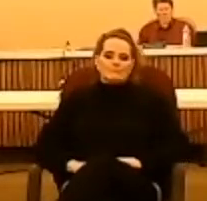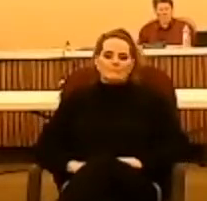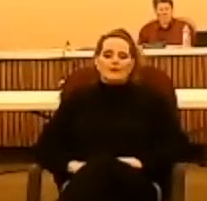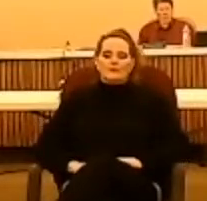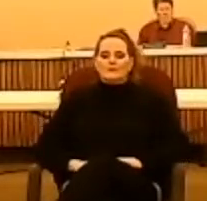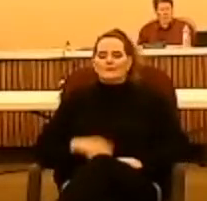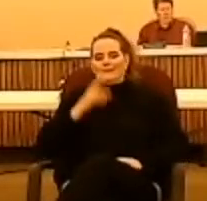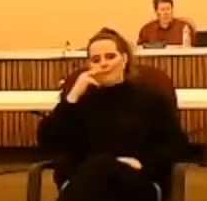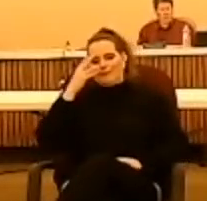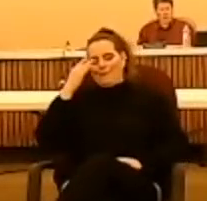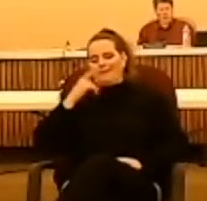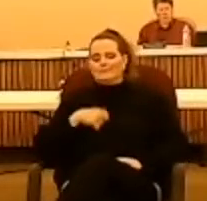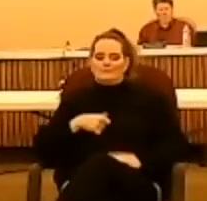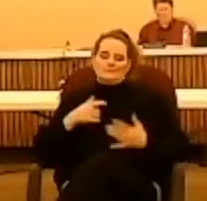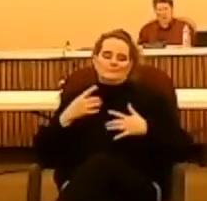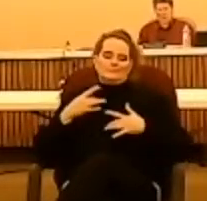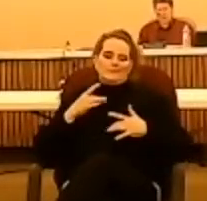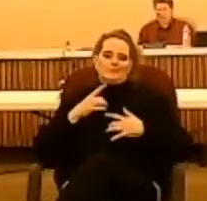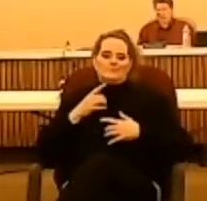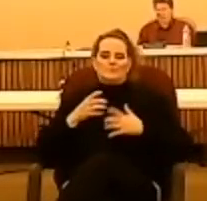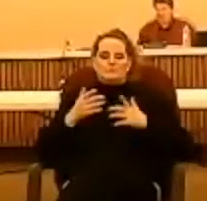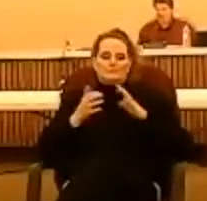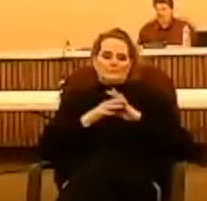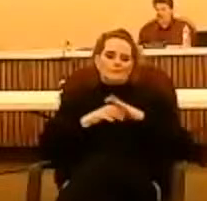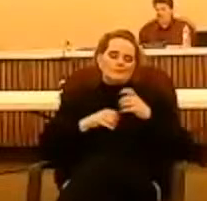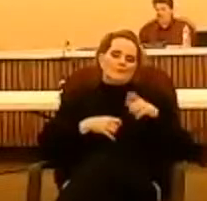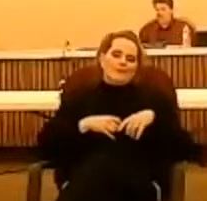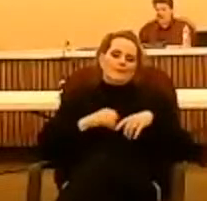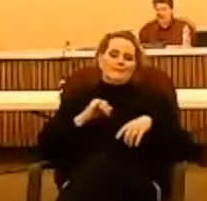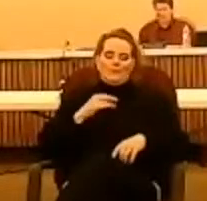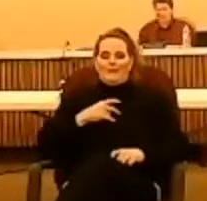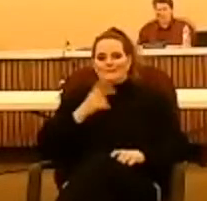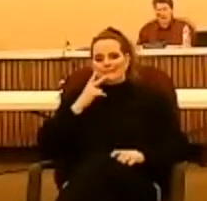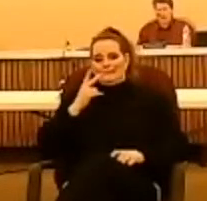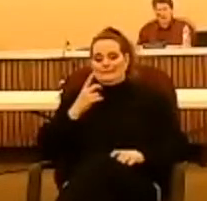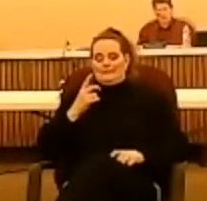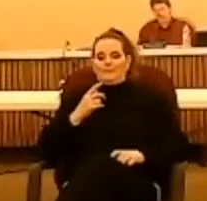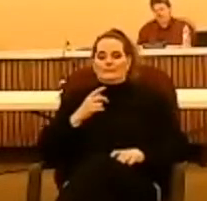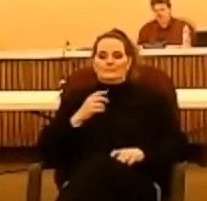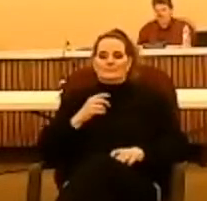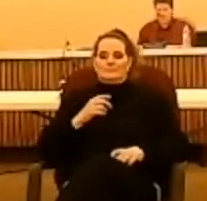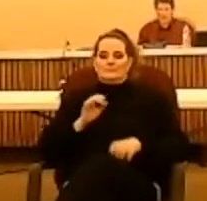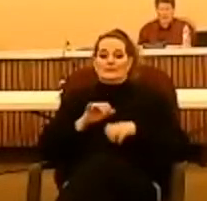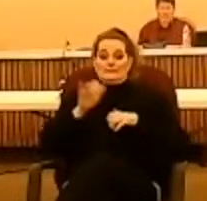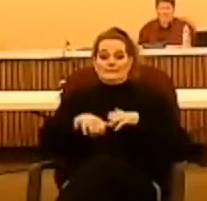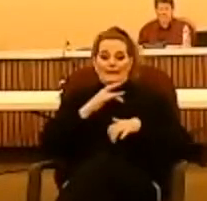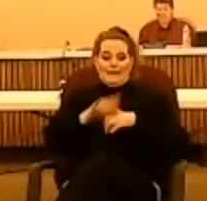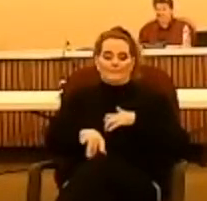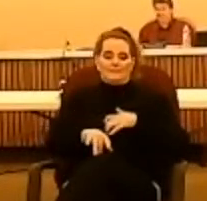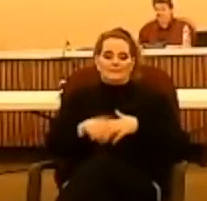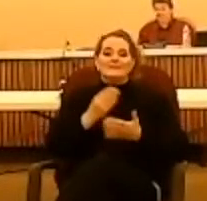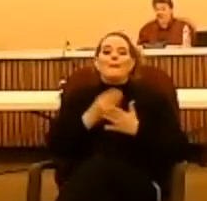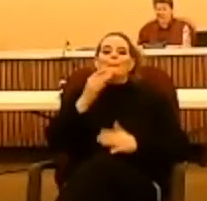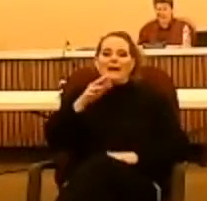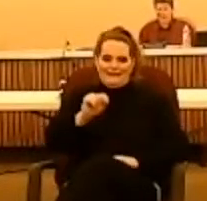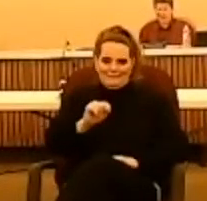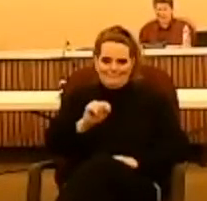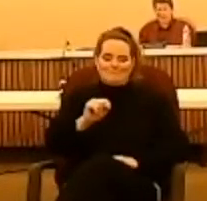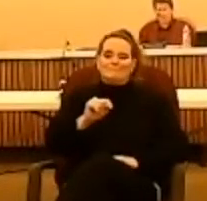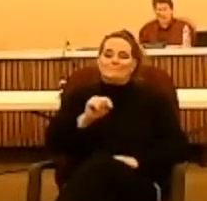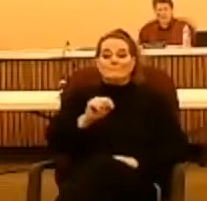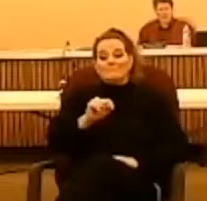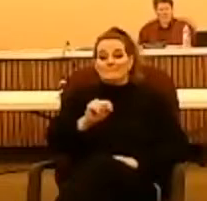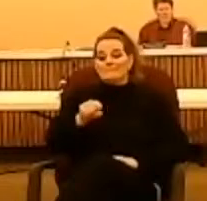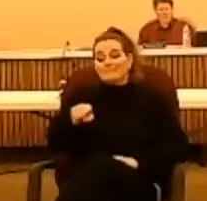funny because we always talk about if you want to see something stay empty, buy it. They did it, right?